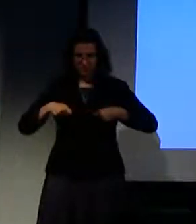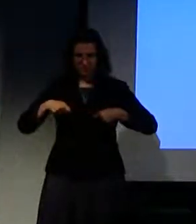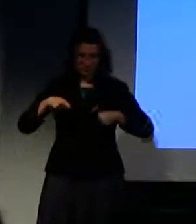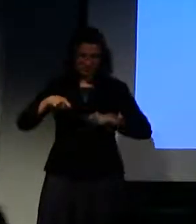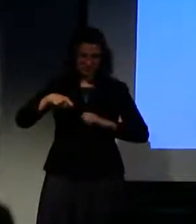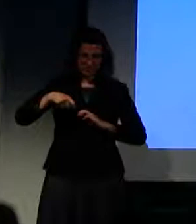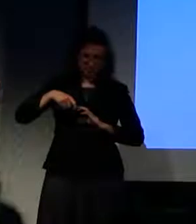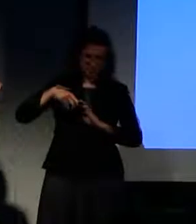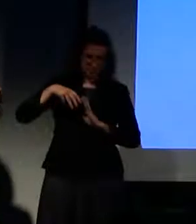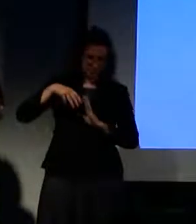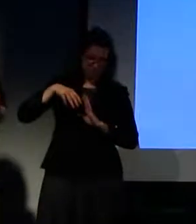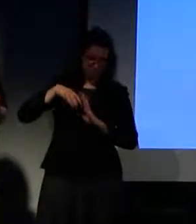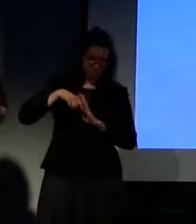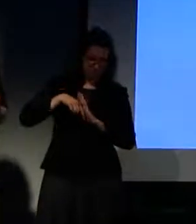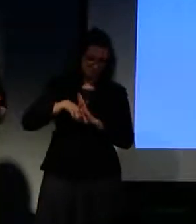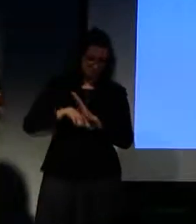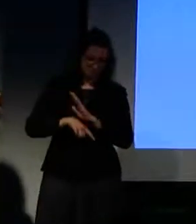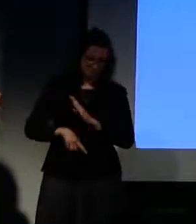The deep and dark pool.